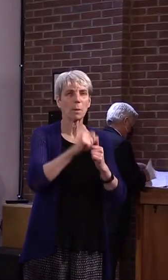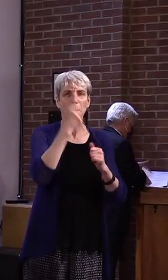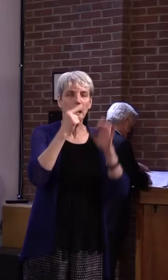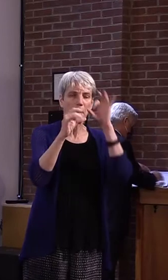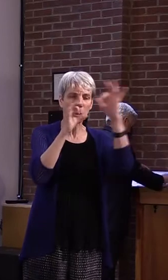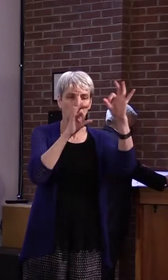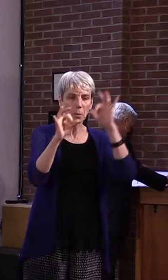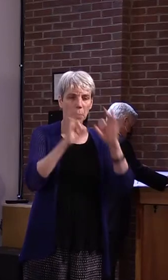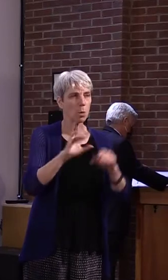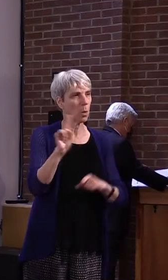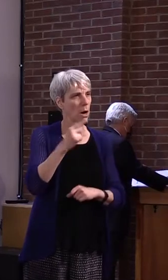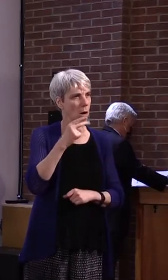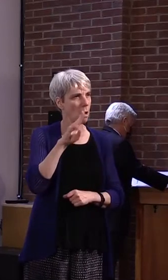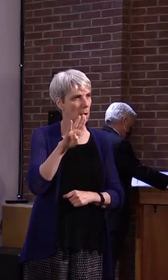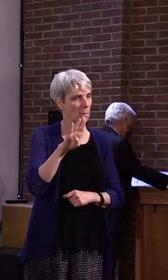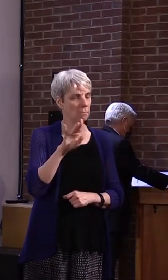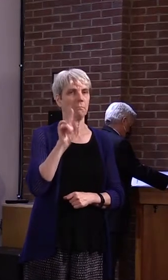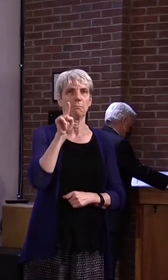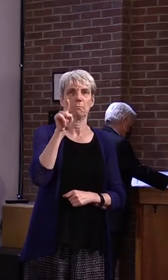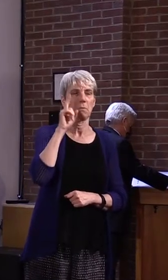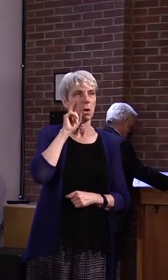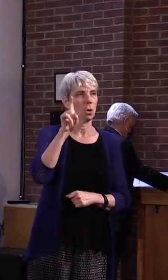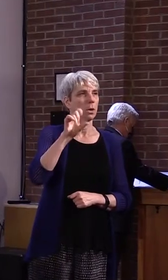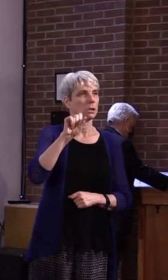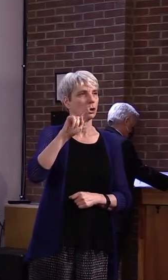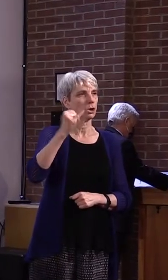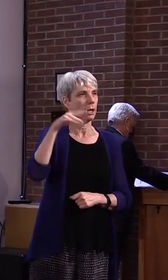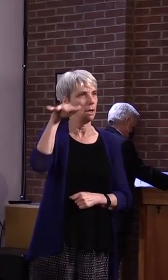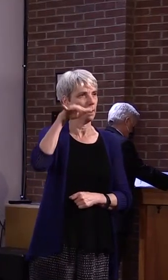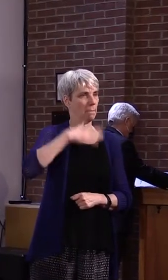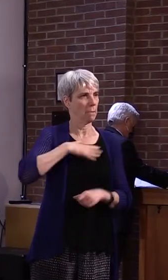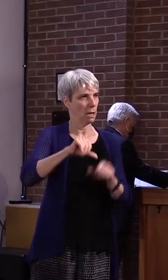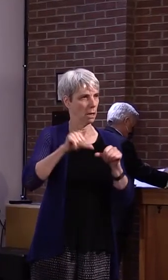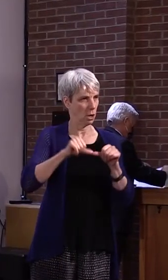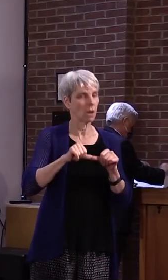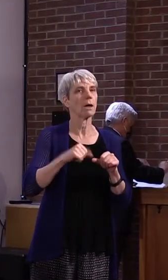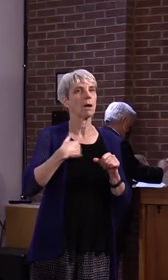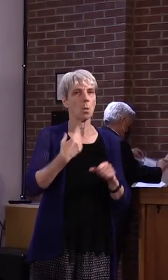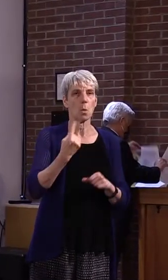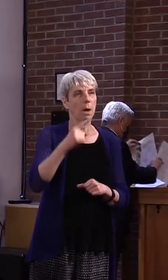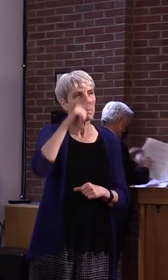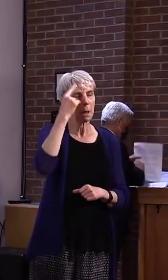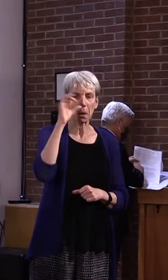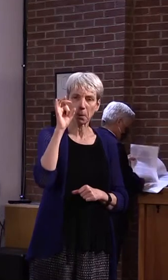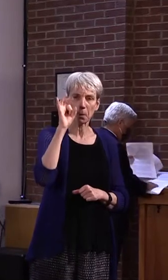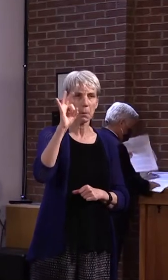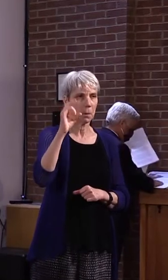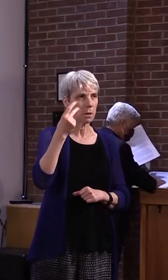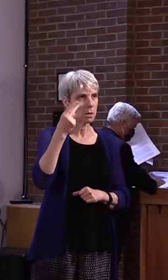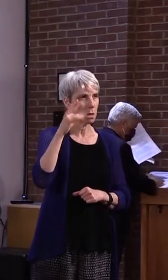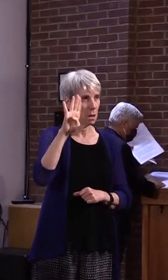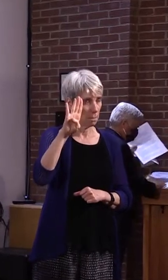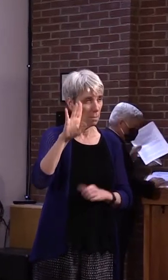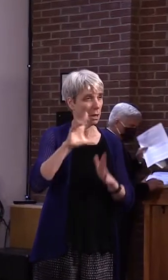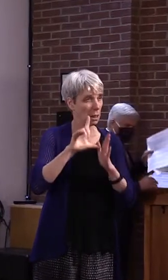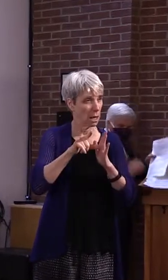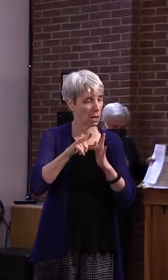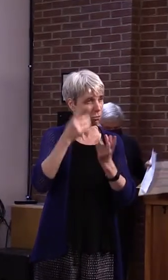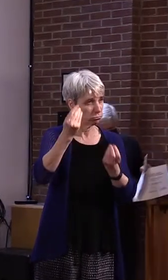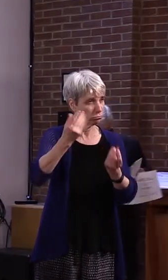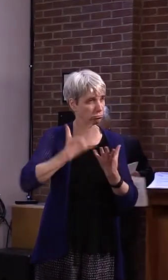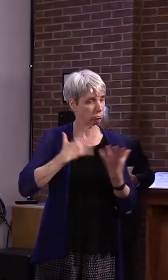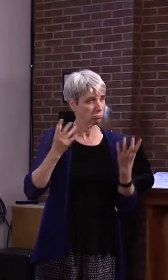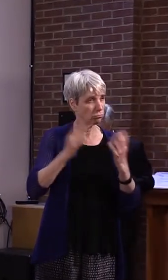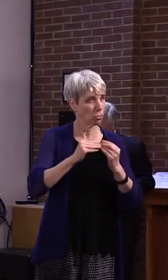Johnsbury. Can any of the details of that proposed site be shared out, presumably after the conference,